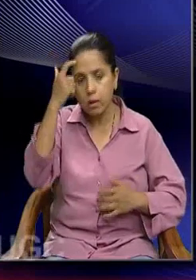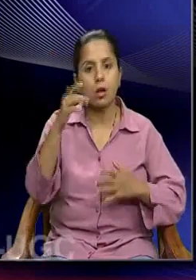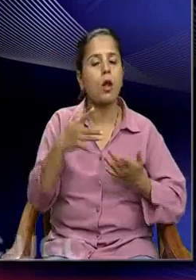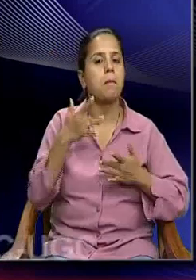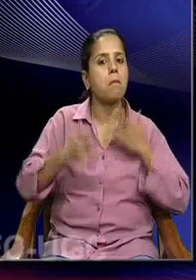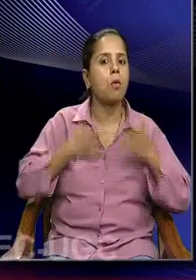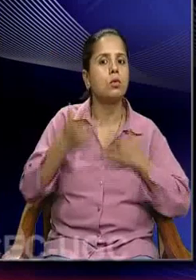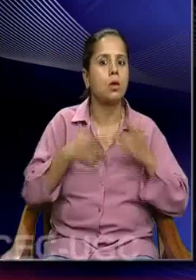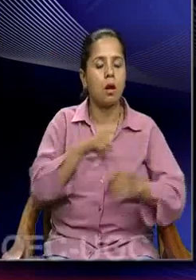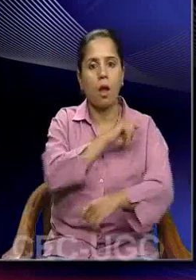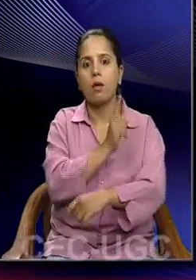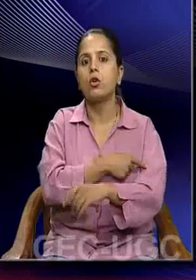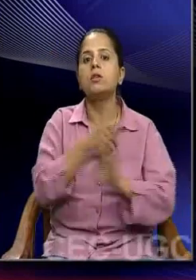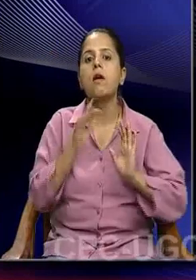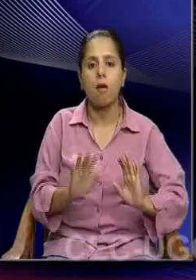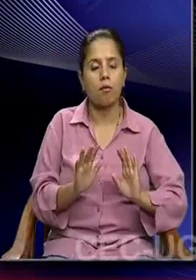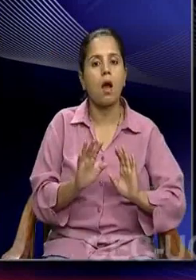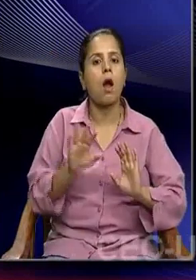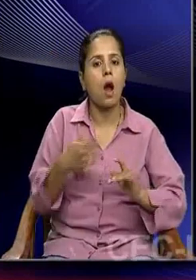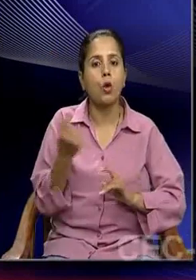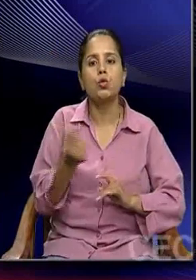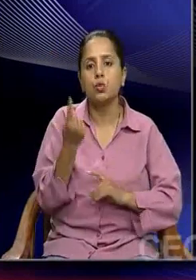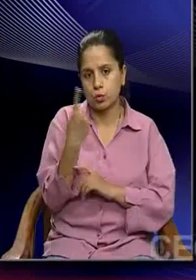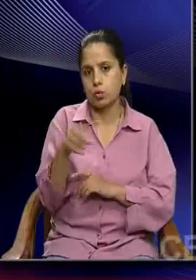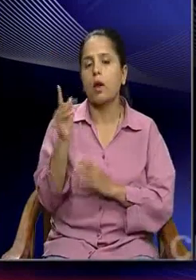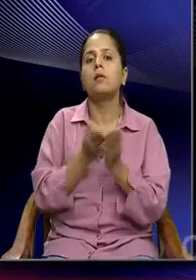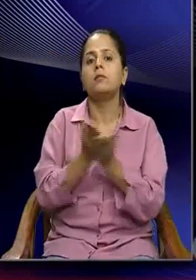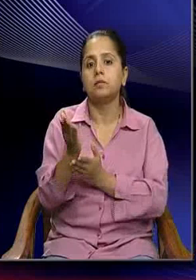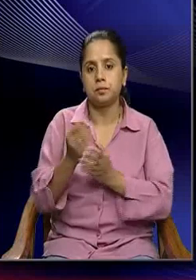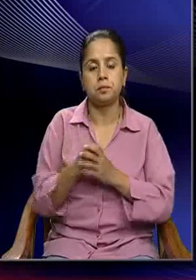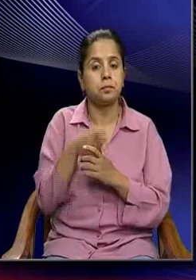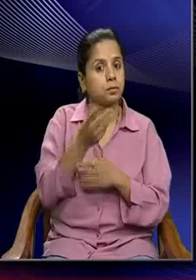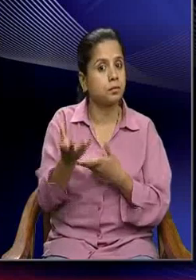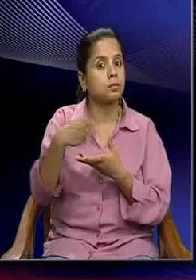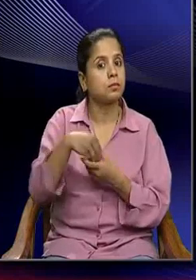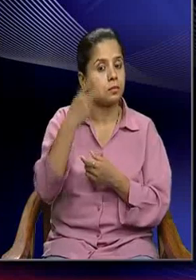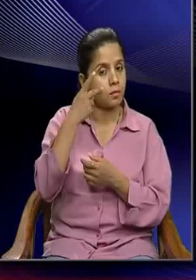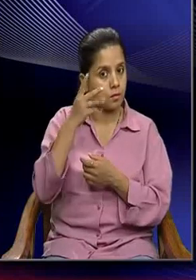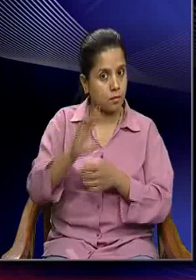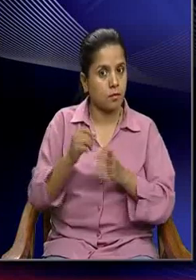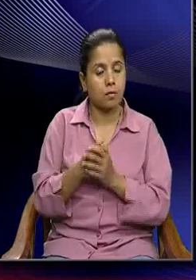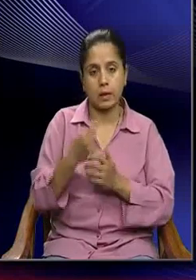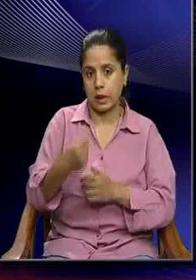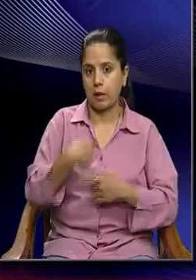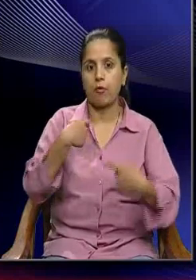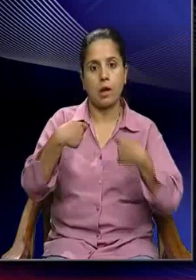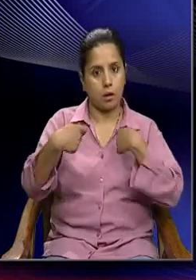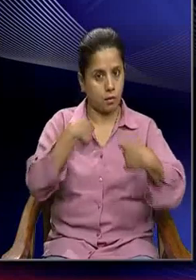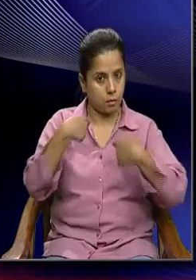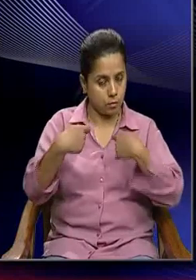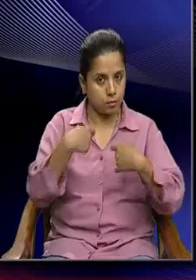emotional energies. It involves self-control,